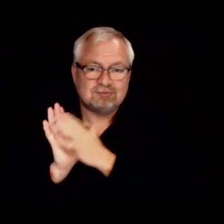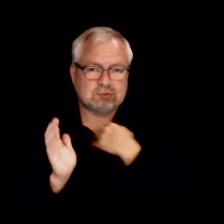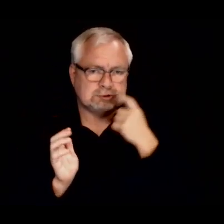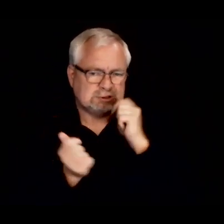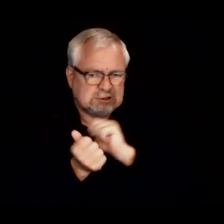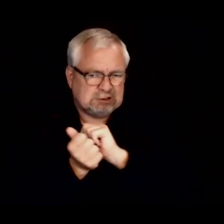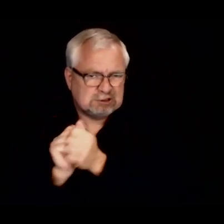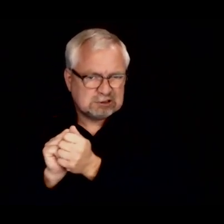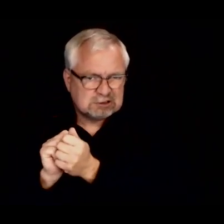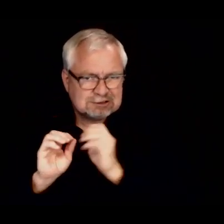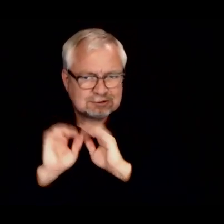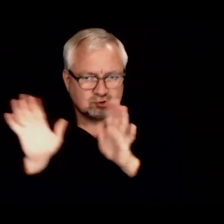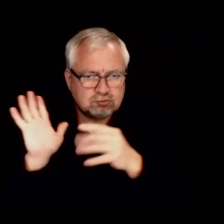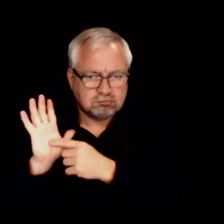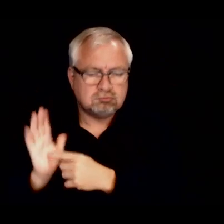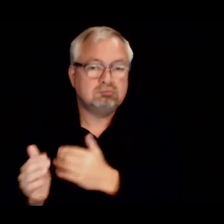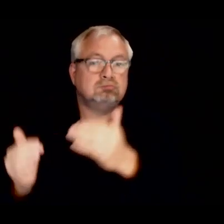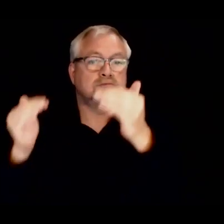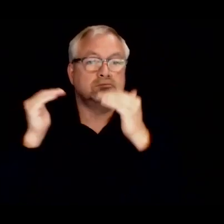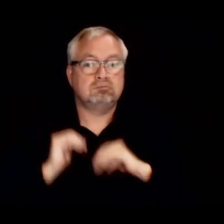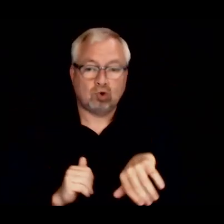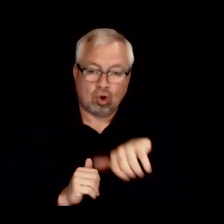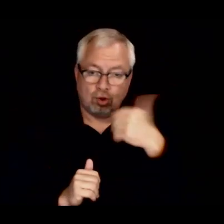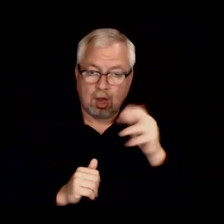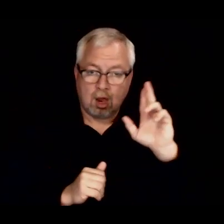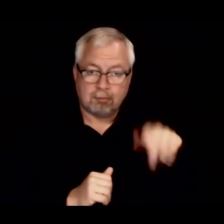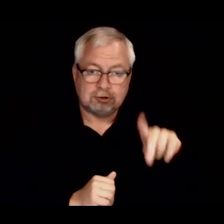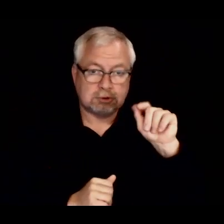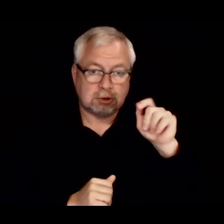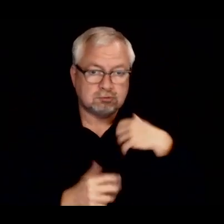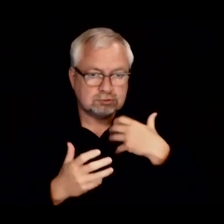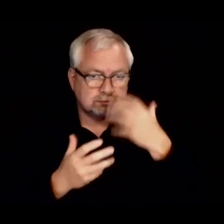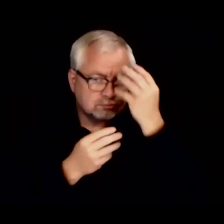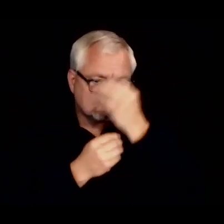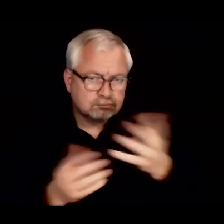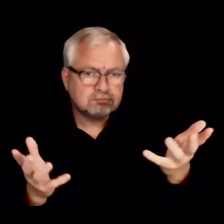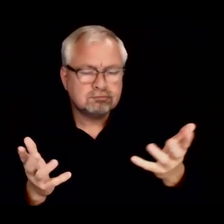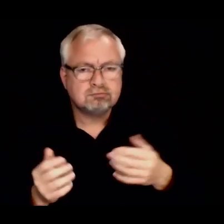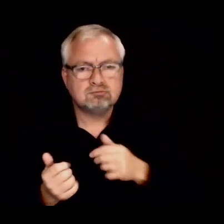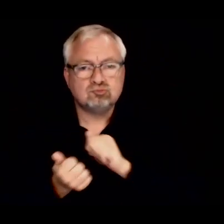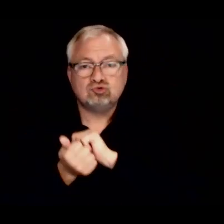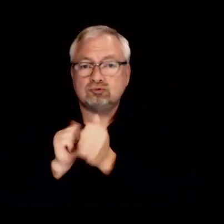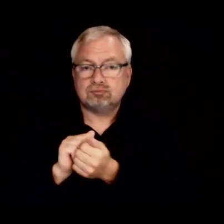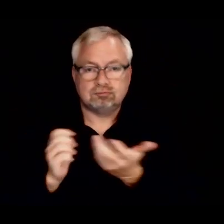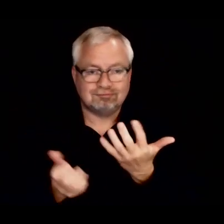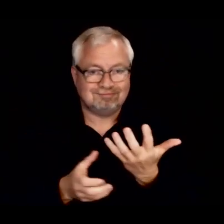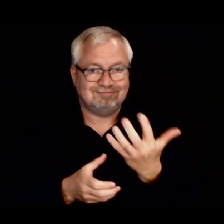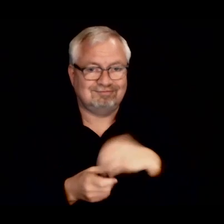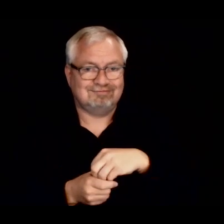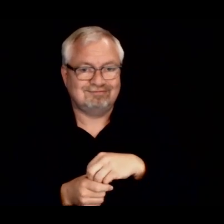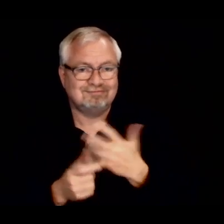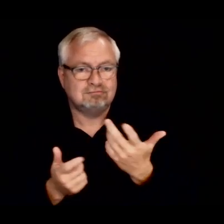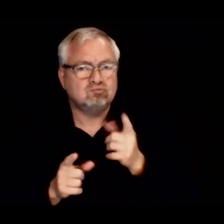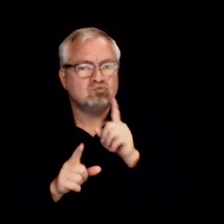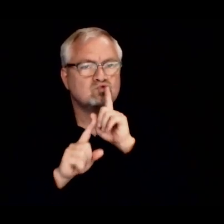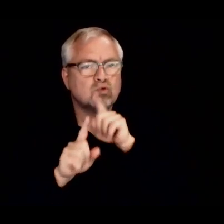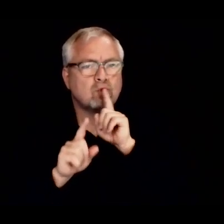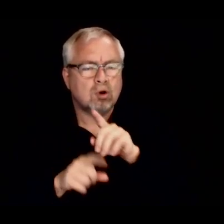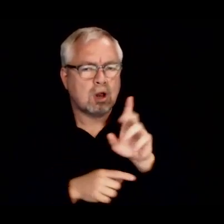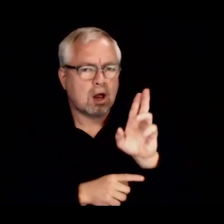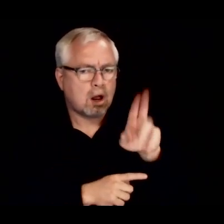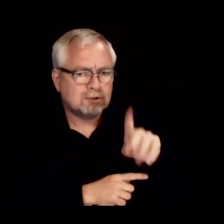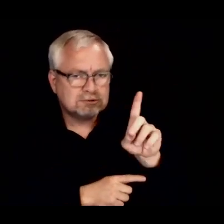we've mentioned during these briefings, such changes we've made in mid-May, including reporting cases by the date the specimen was collected